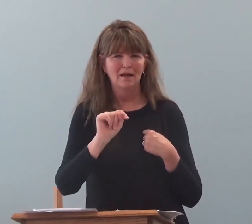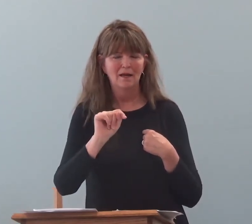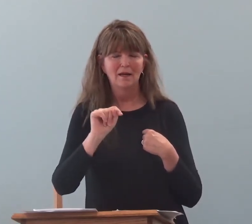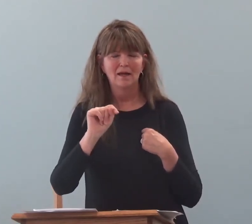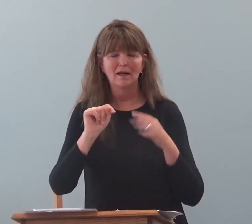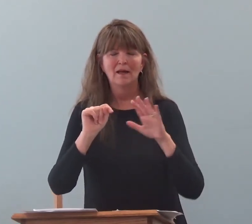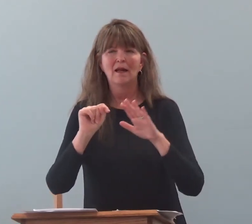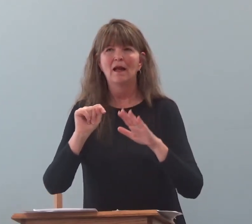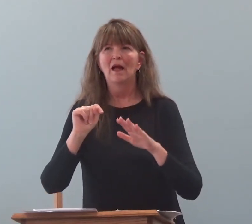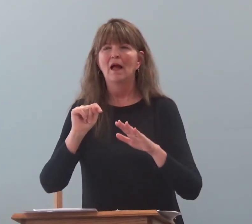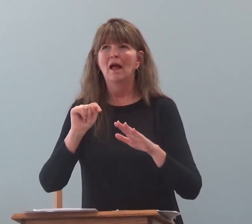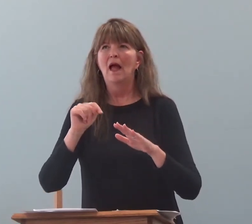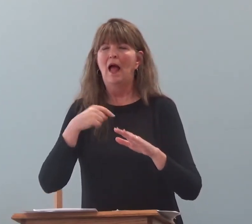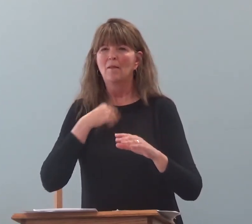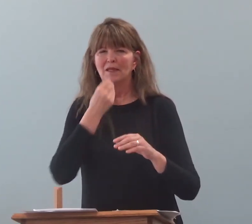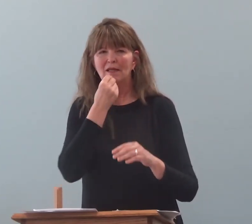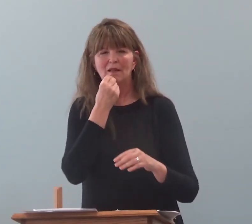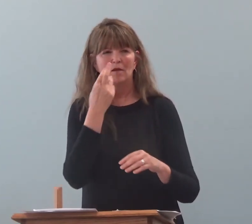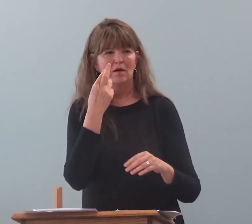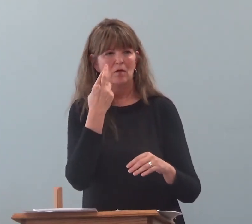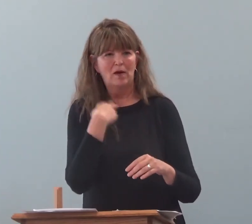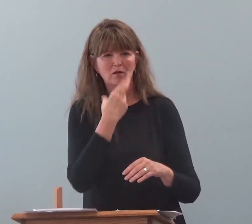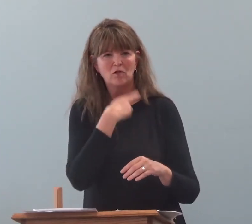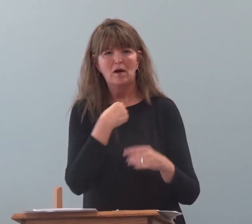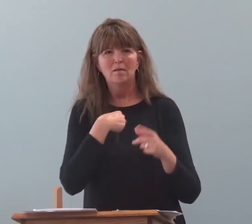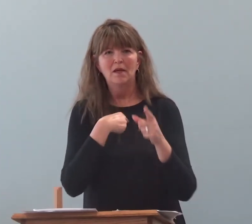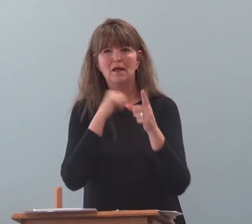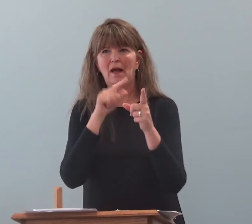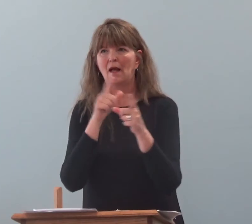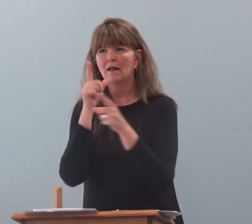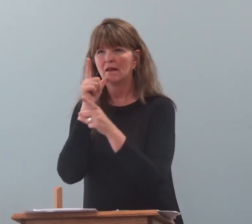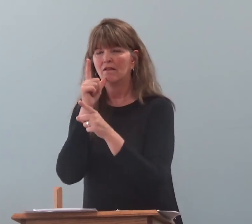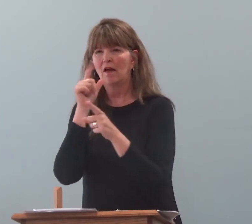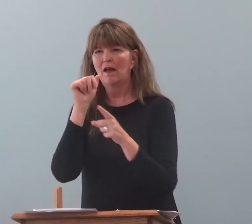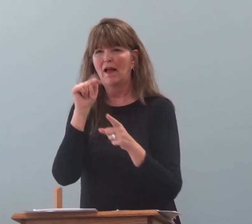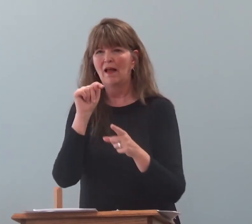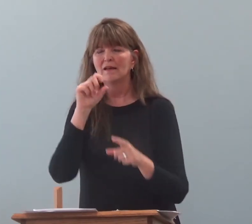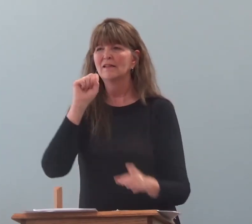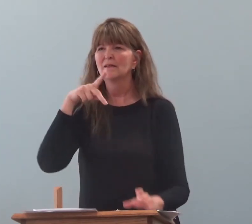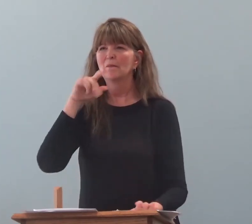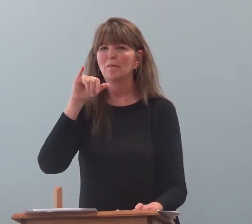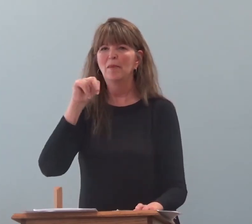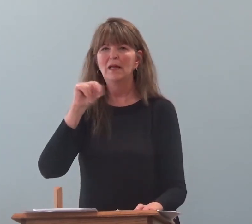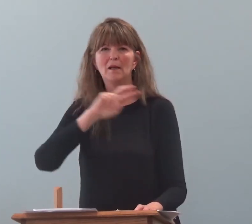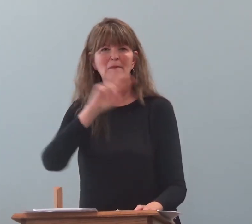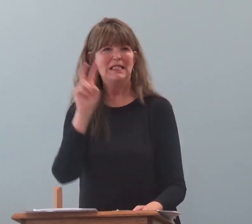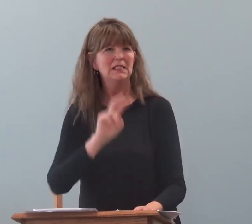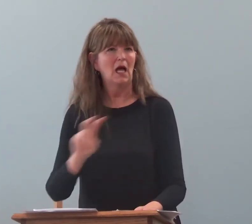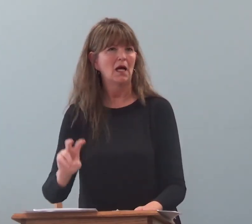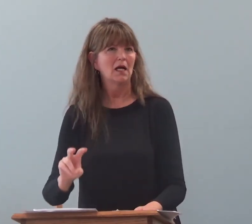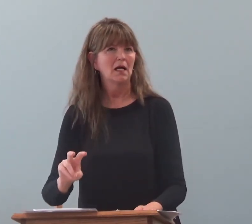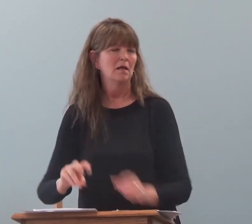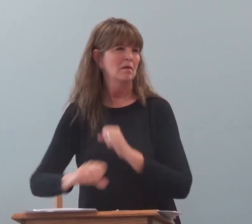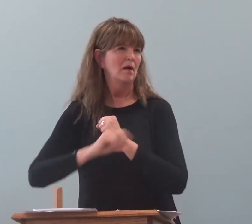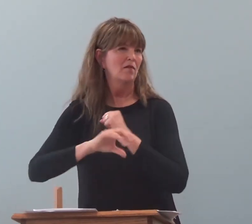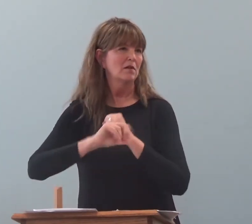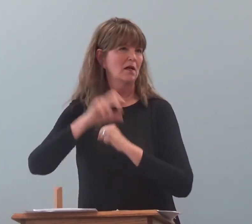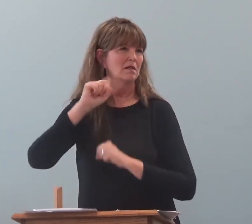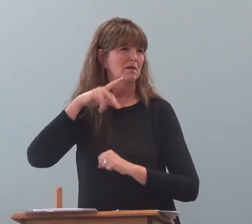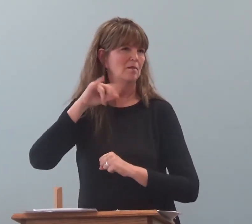This is something I didn't even know I needed. But I was eating in a restaurant with Al and Levi. We were at Spin Pizza.